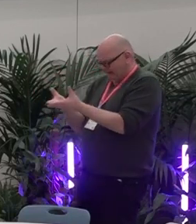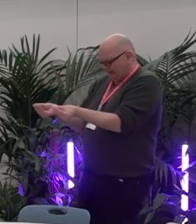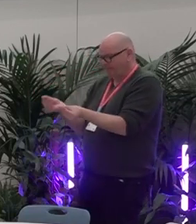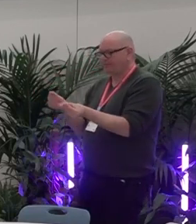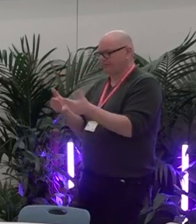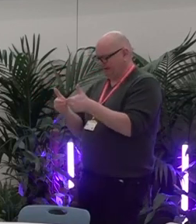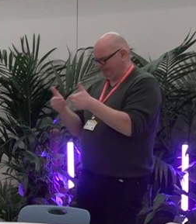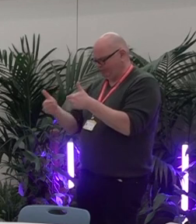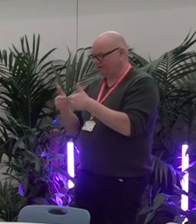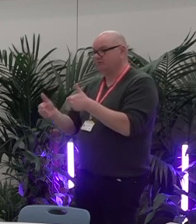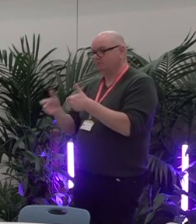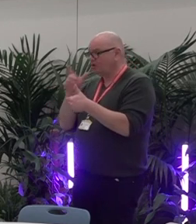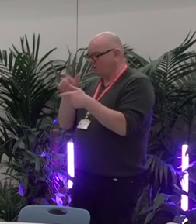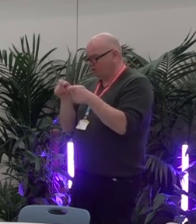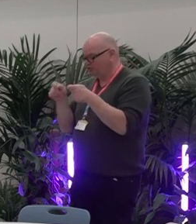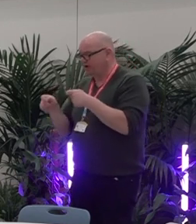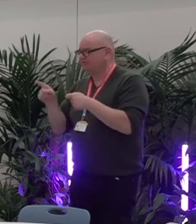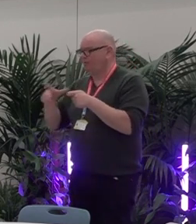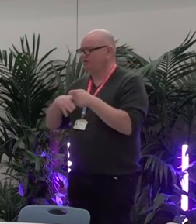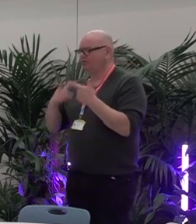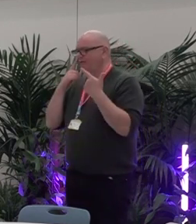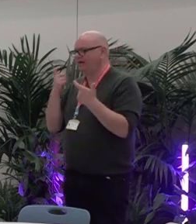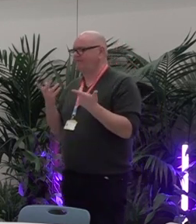changing, but it's still something to keep our eye on.